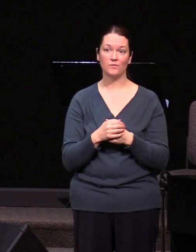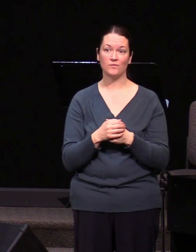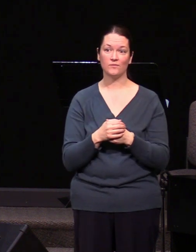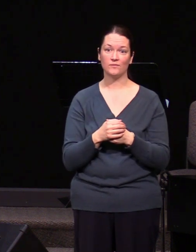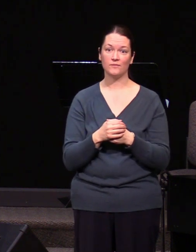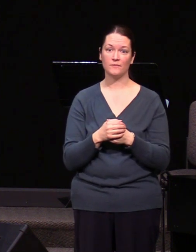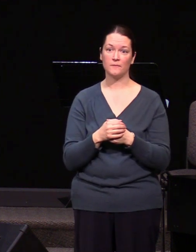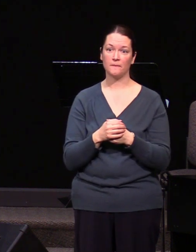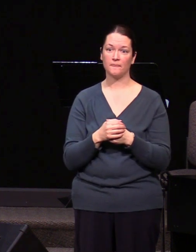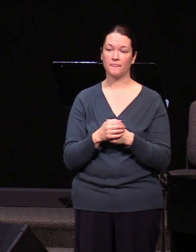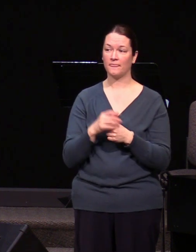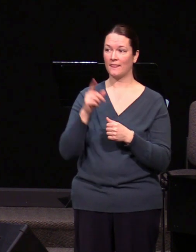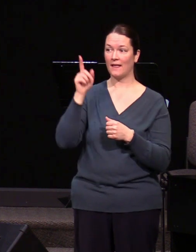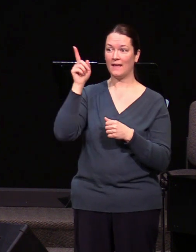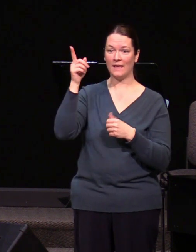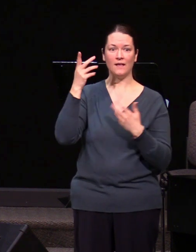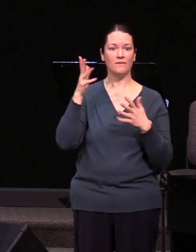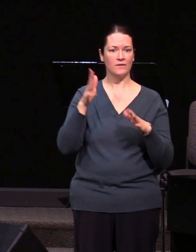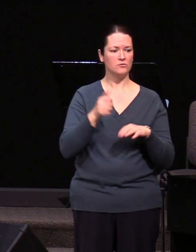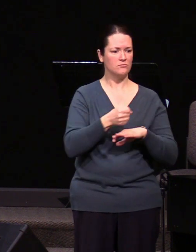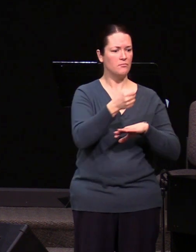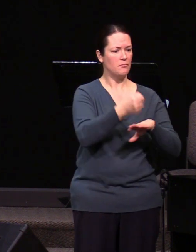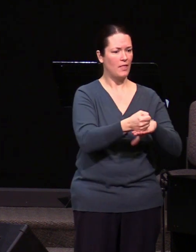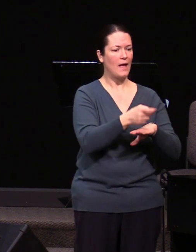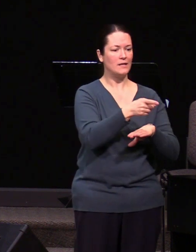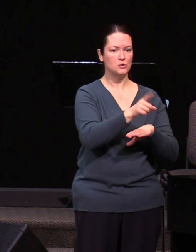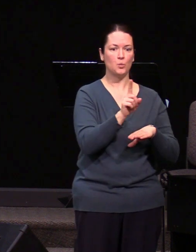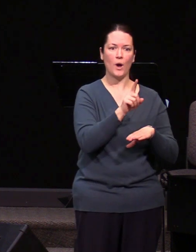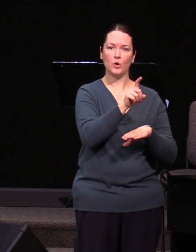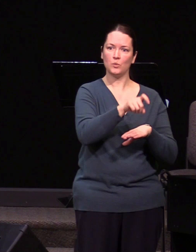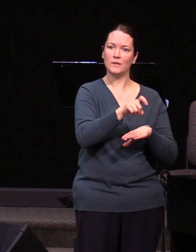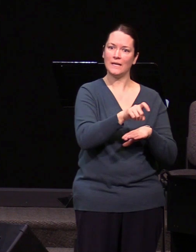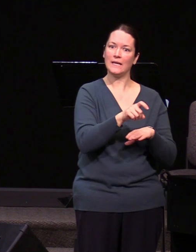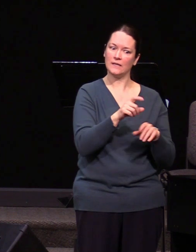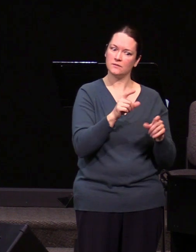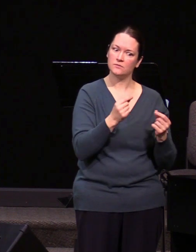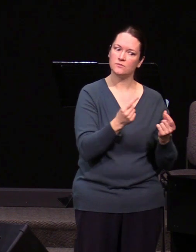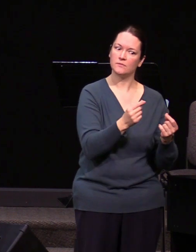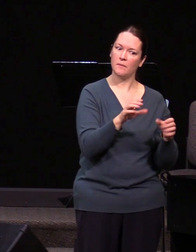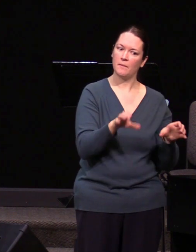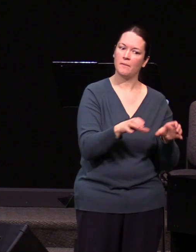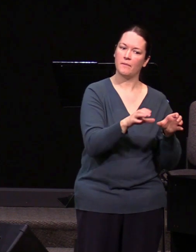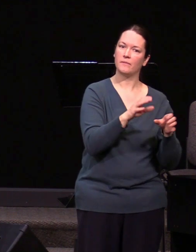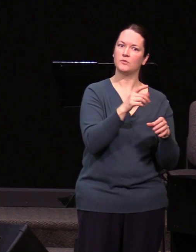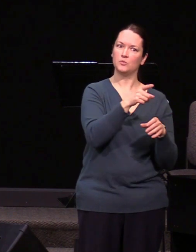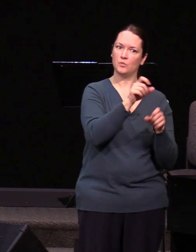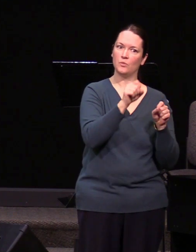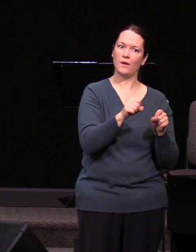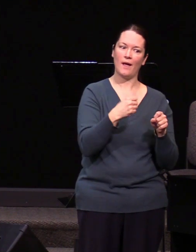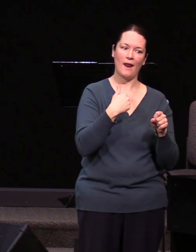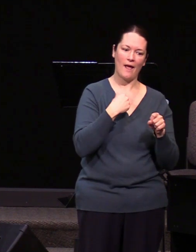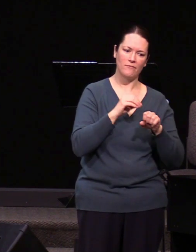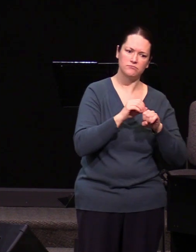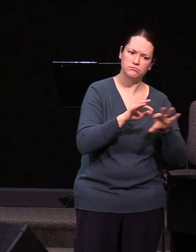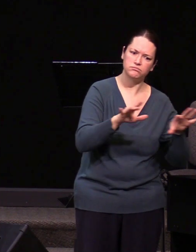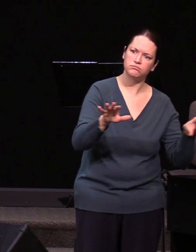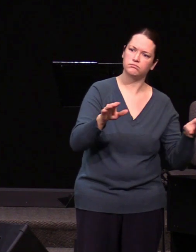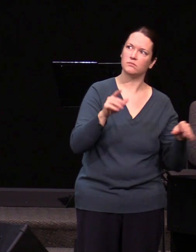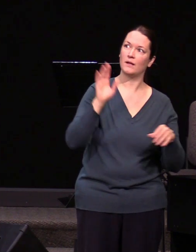He's placed you where you need to be to have a staggering effect on that plan.